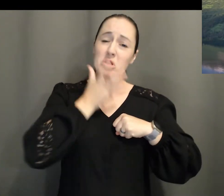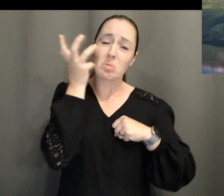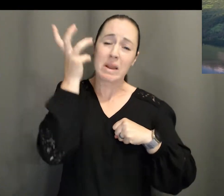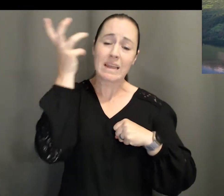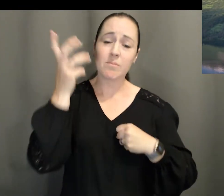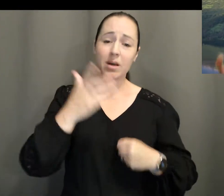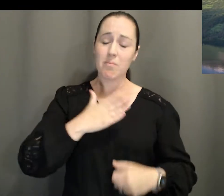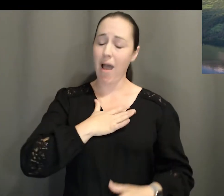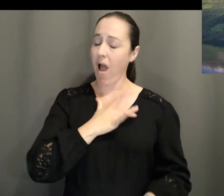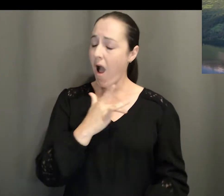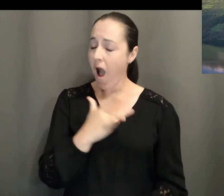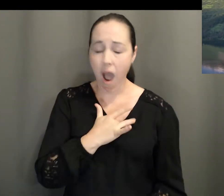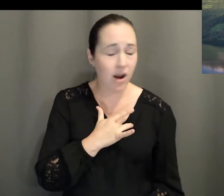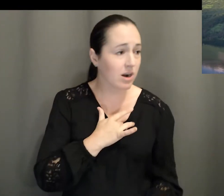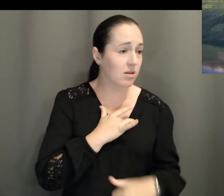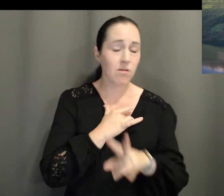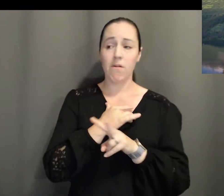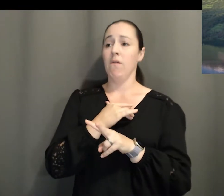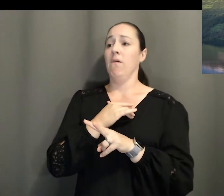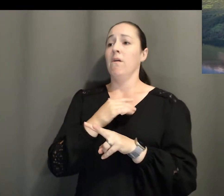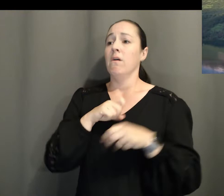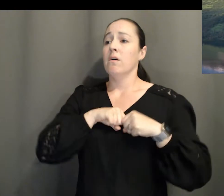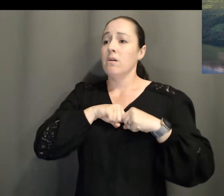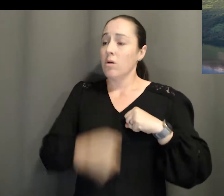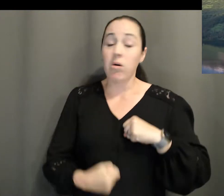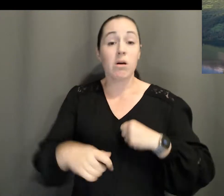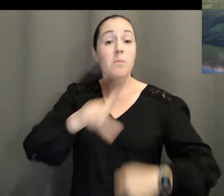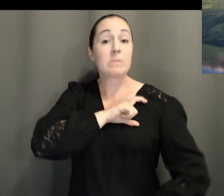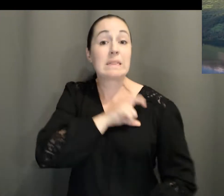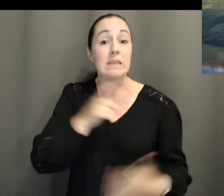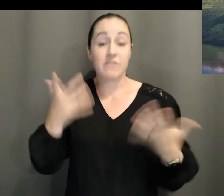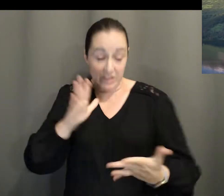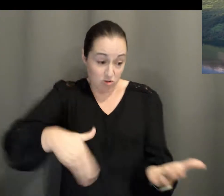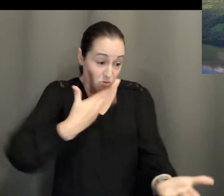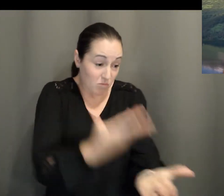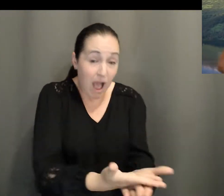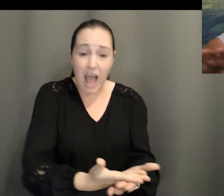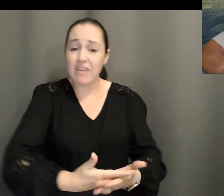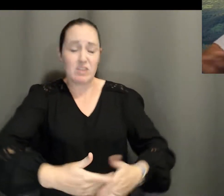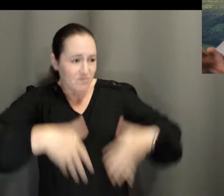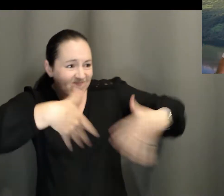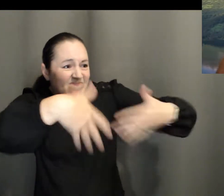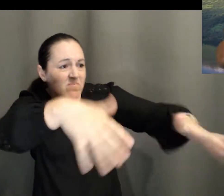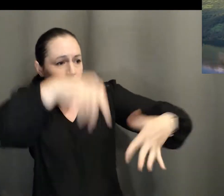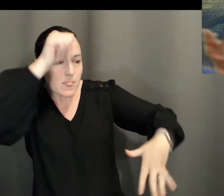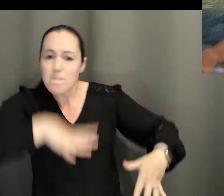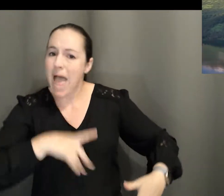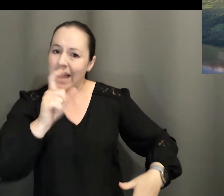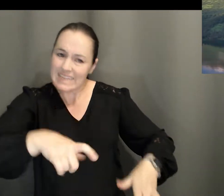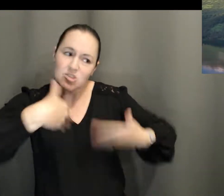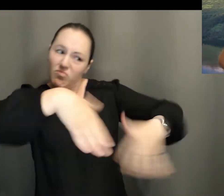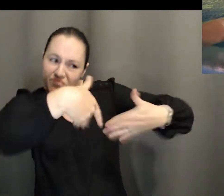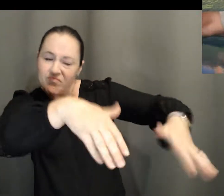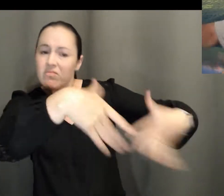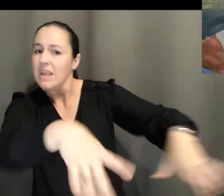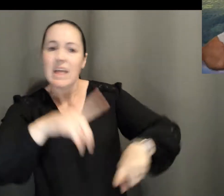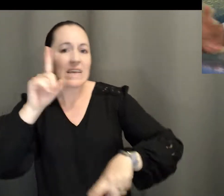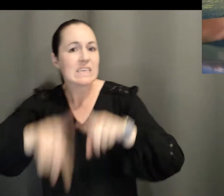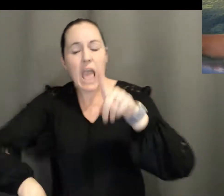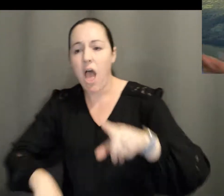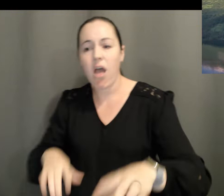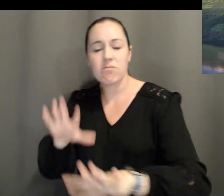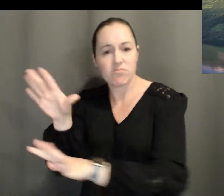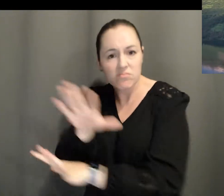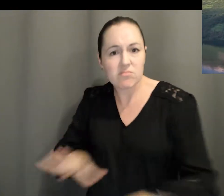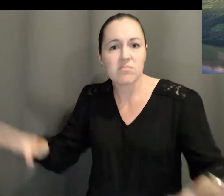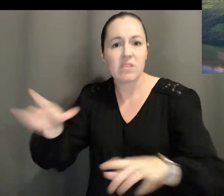agony, a scream that broke my heart. And the police have now arrived, and they're trying to get this man back, get him out